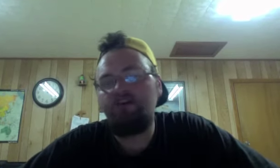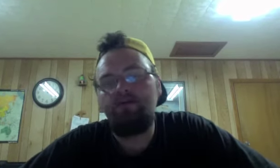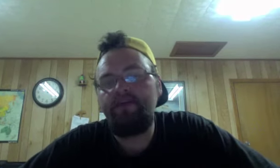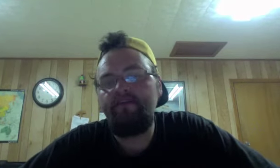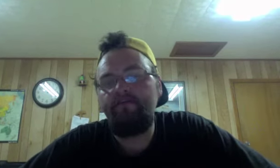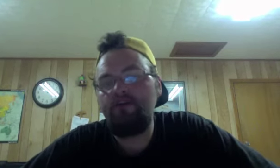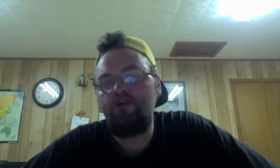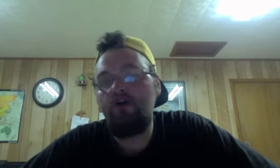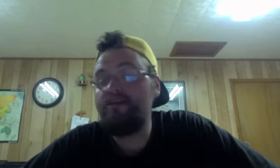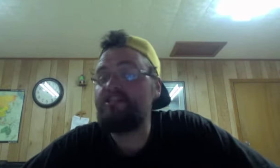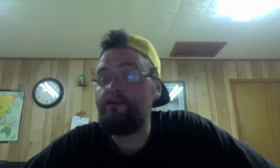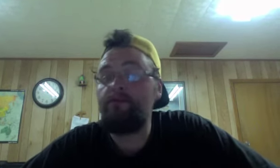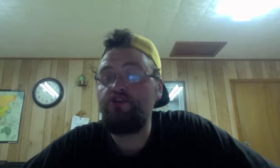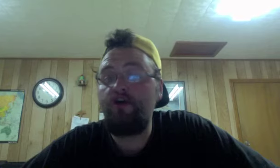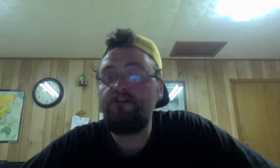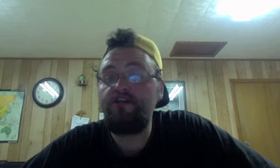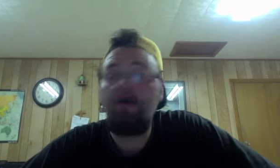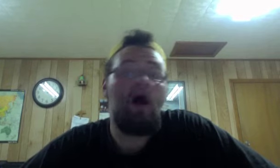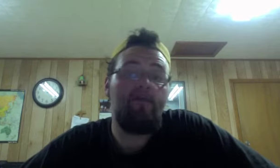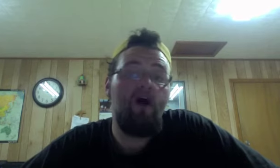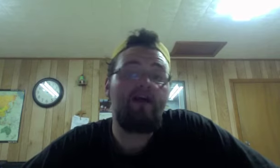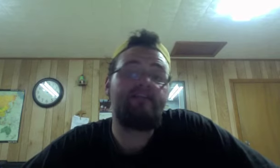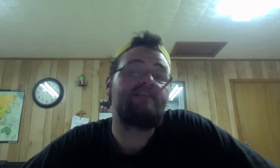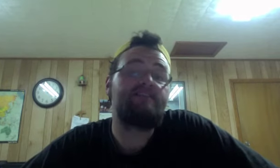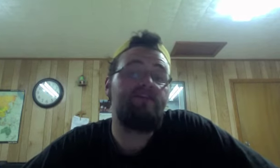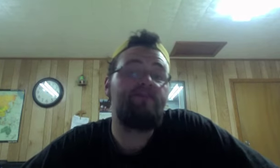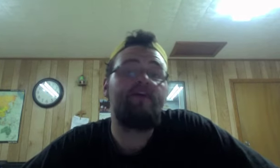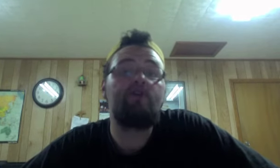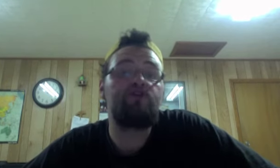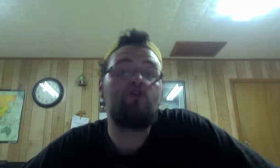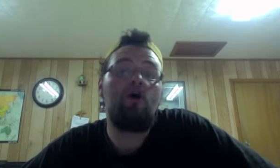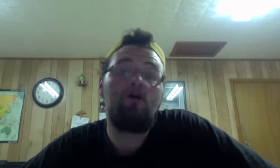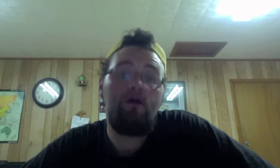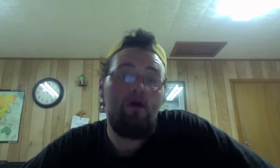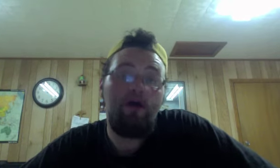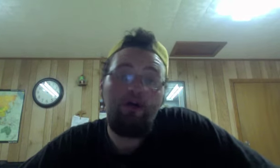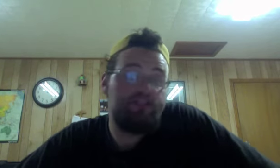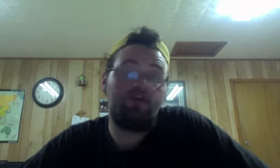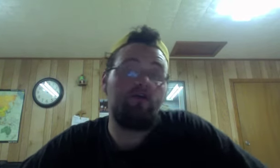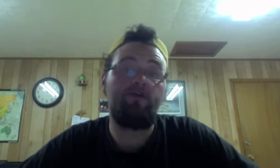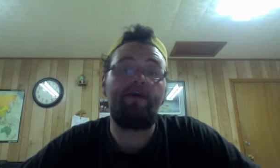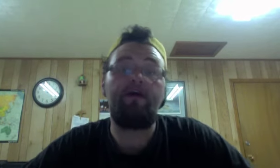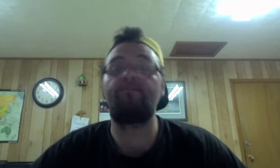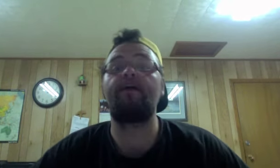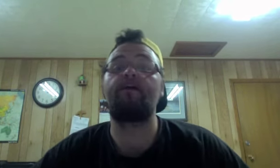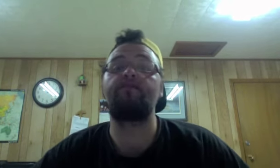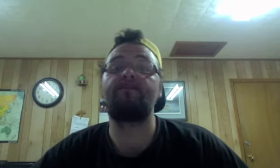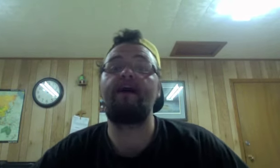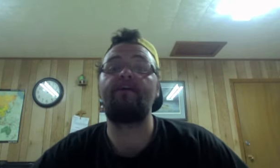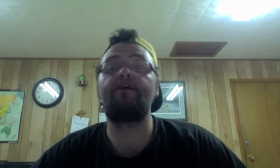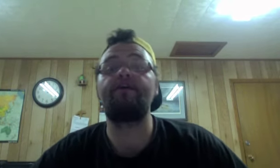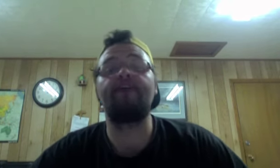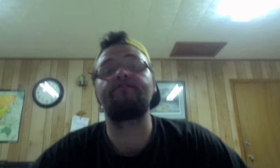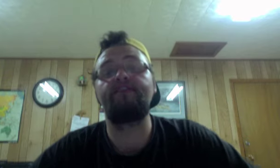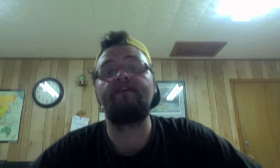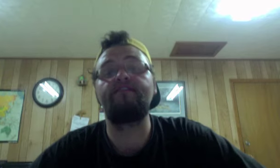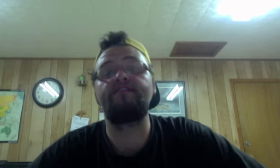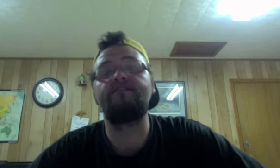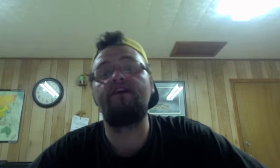believe Montreal everybody's sleeping much all this year I'm not because I still think Montreal could still go the great cup they are going to be that good and their defense is nothing